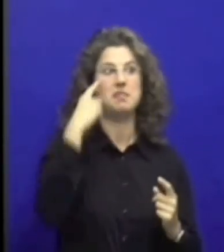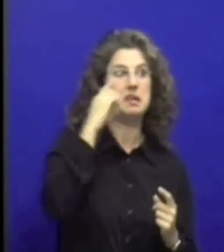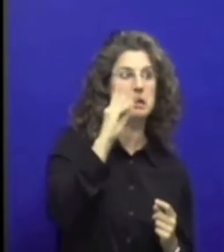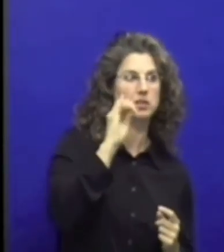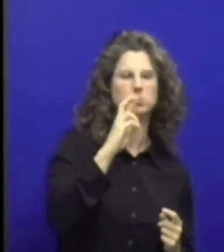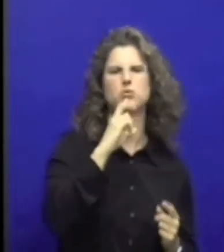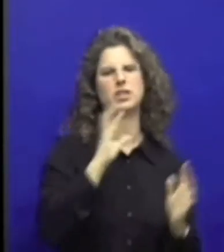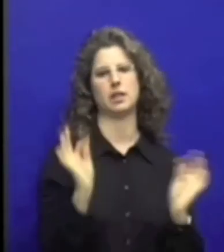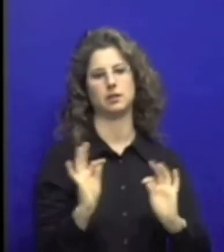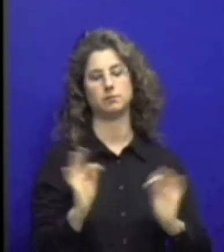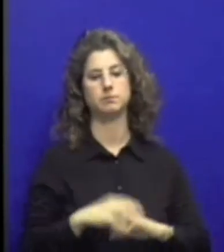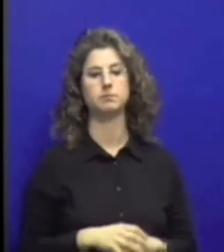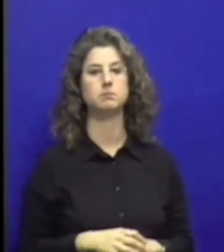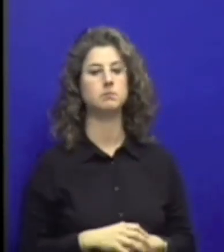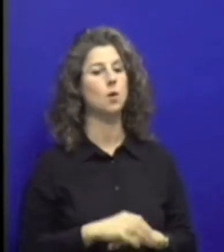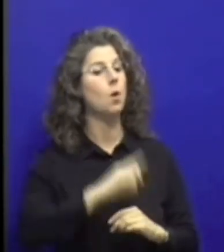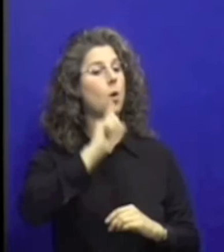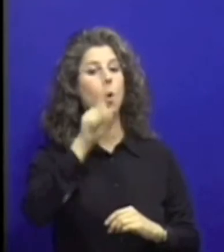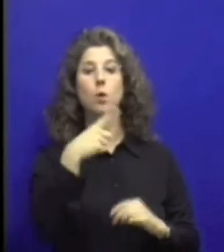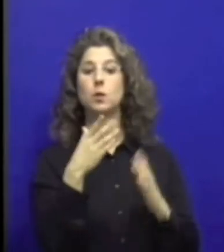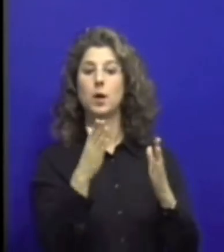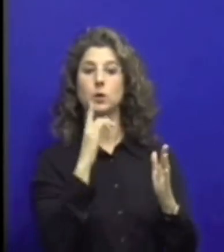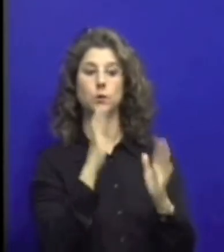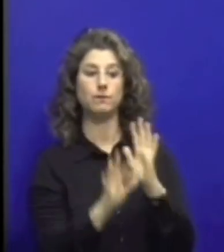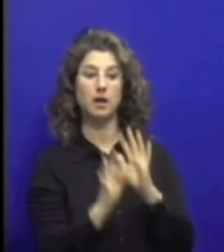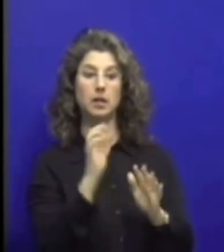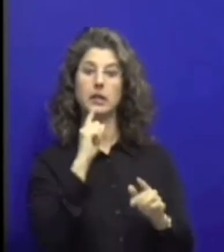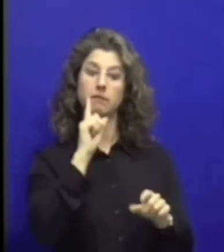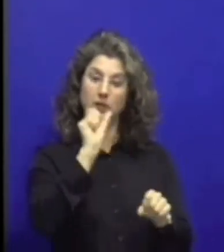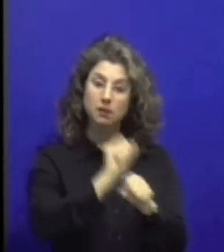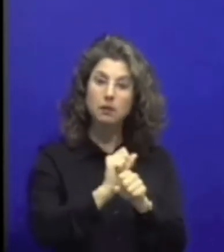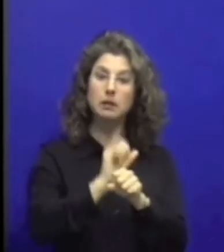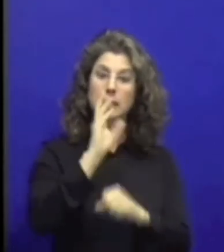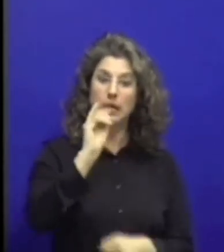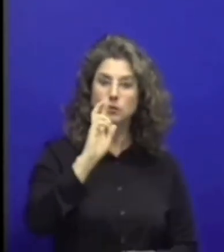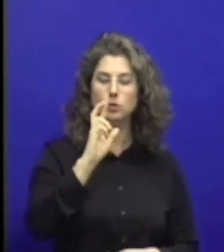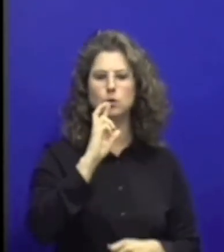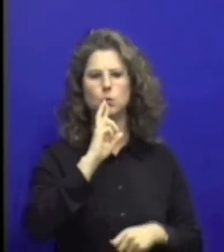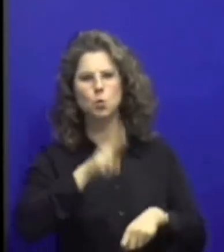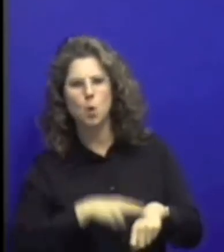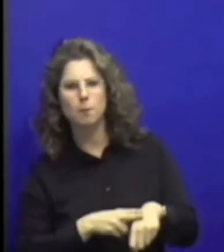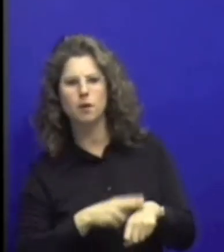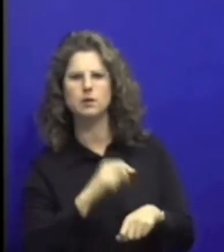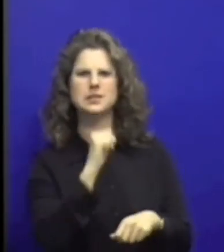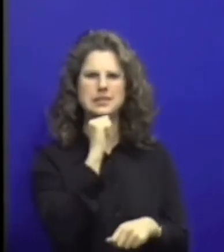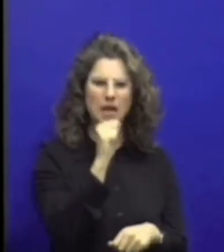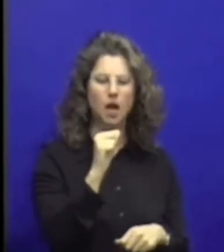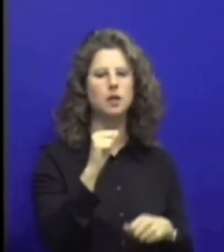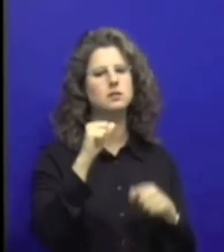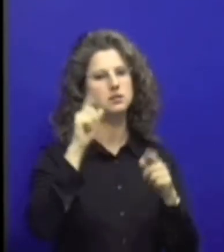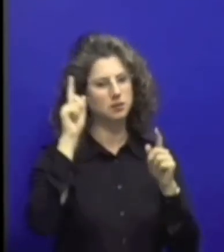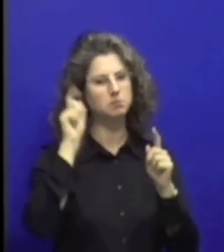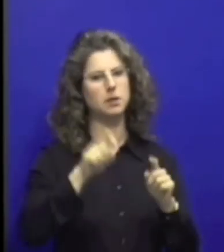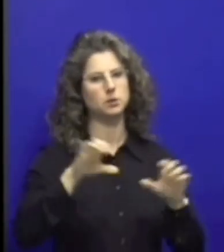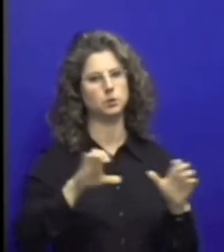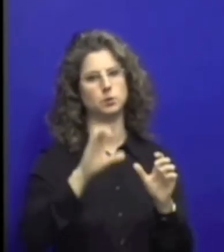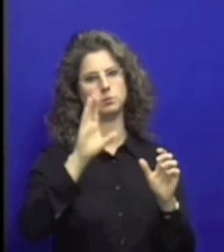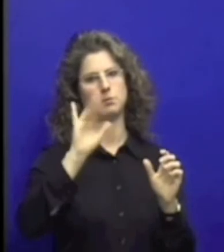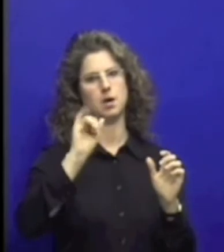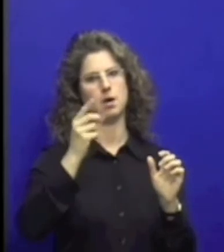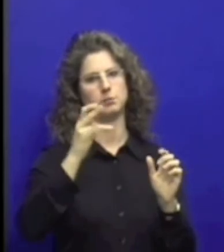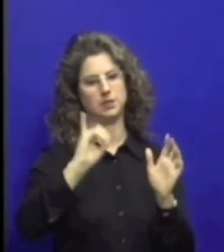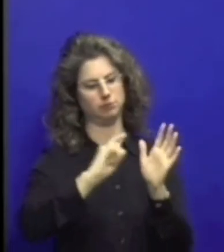Only a biopsy can determine whether the tissue is normal, abnormal, or cancerous.